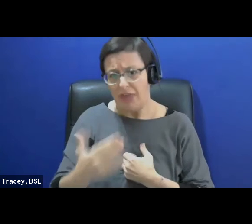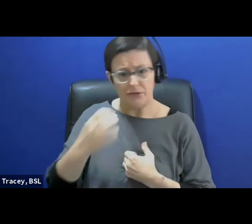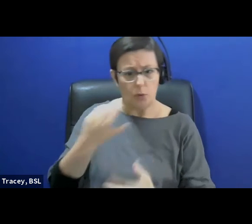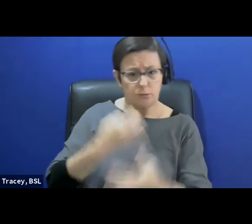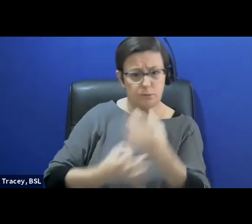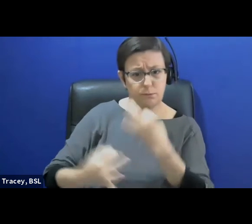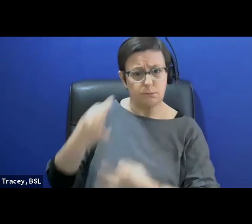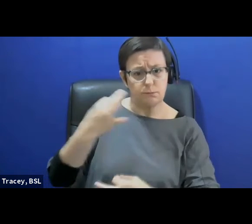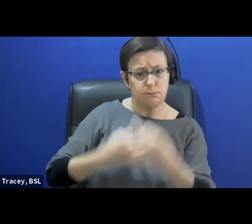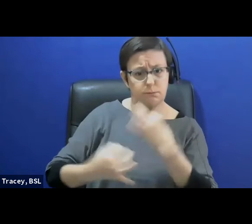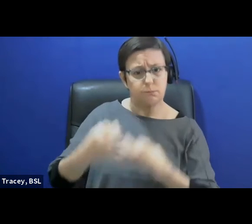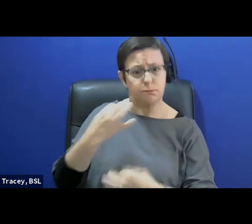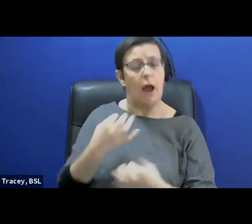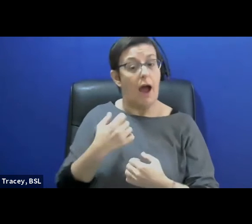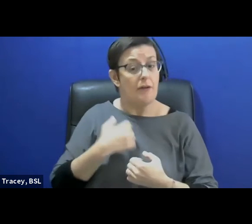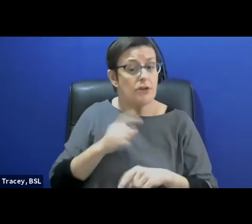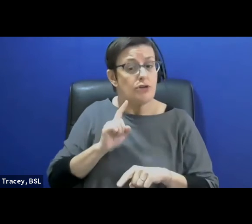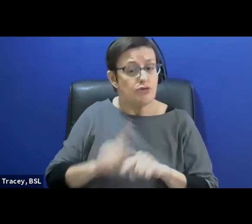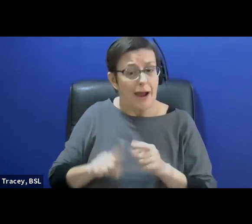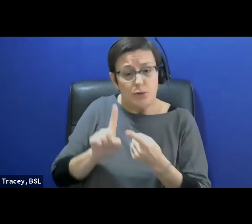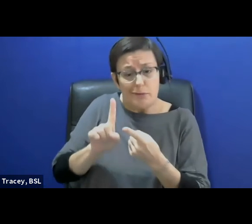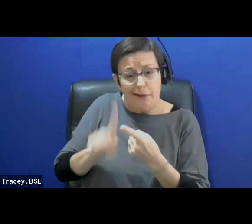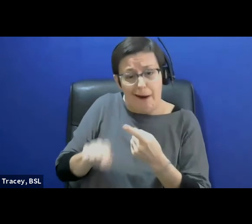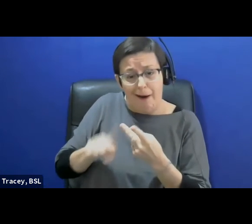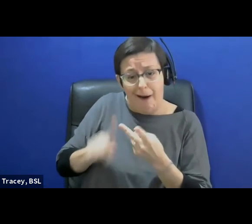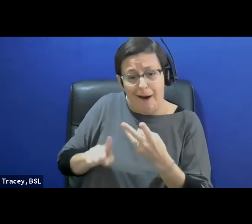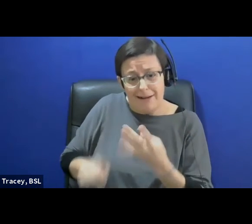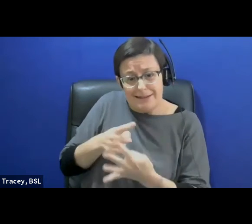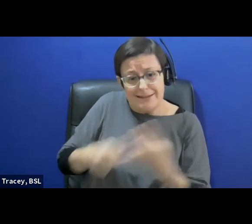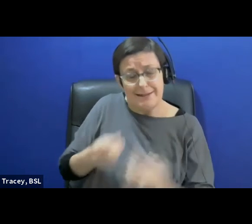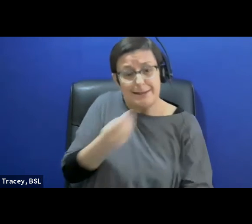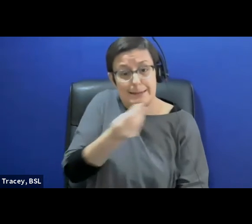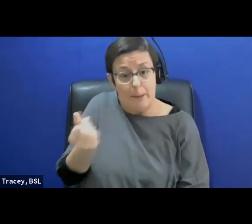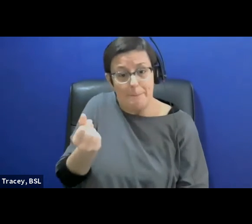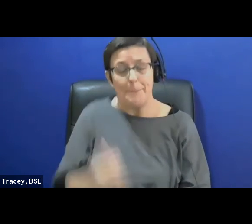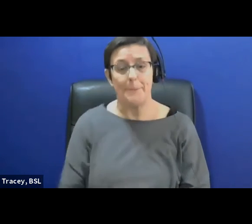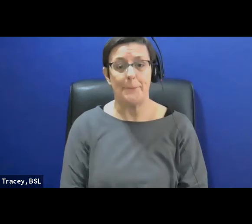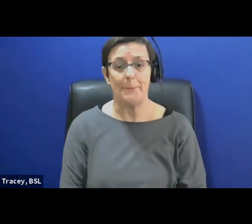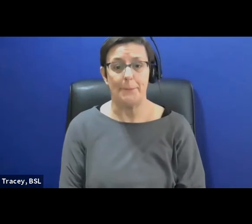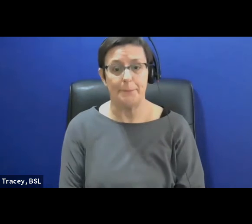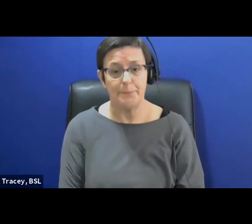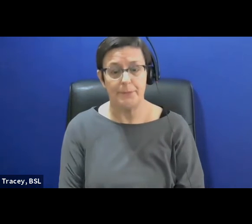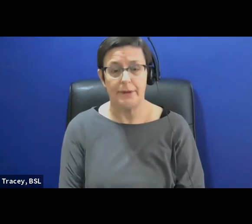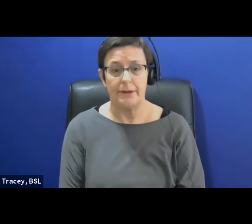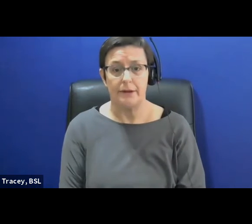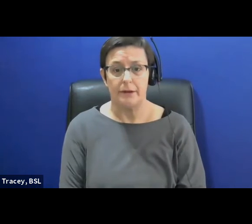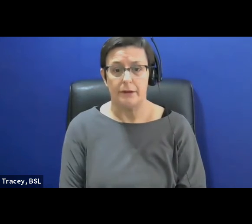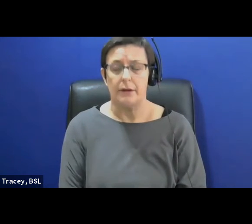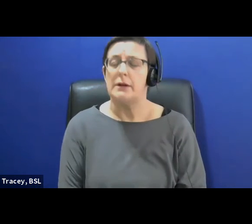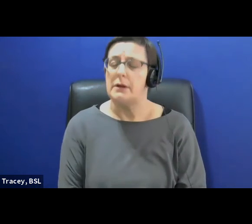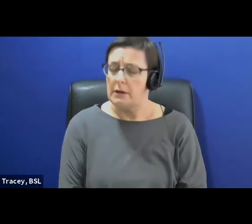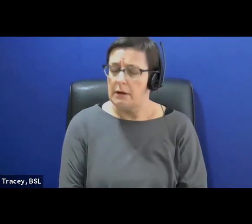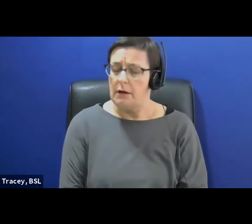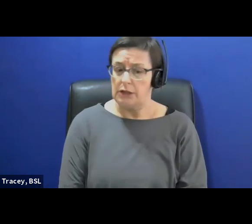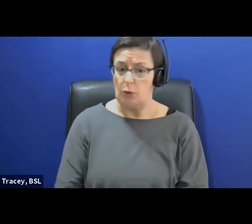I've been doing my bit to answer some of those. In terms of priorities, I would probably reflect what some of the questions and